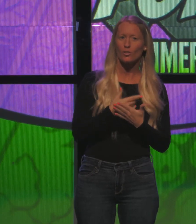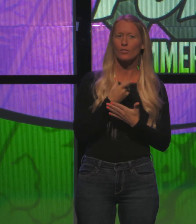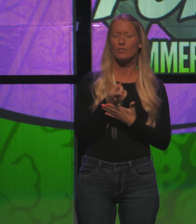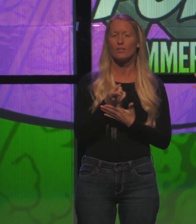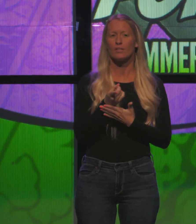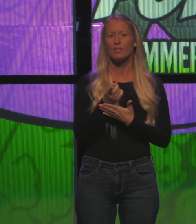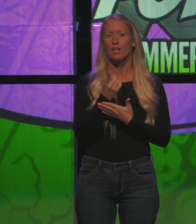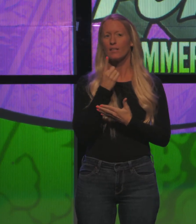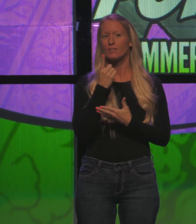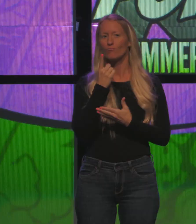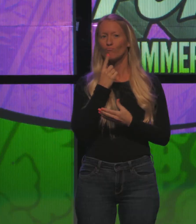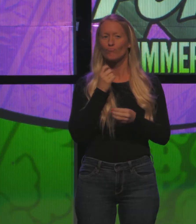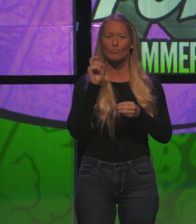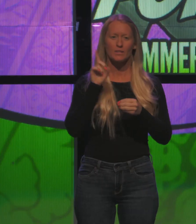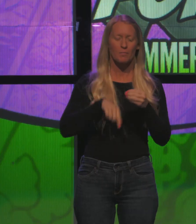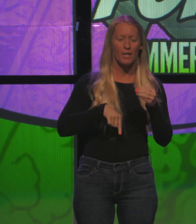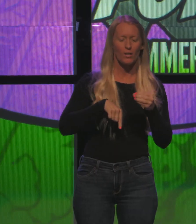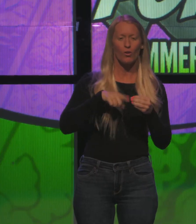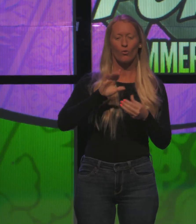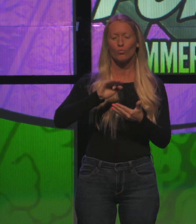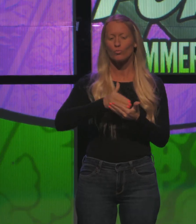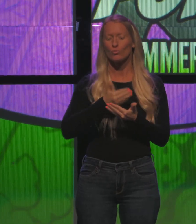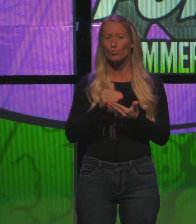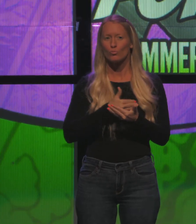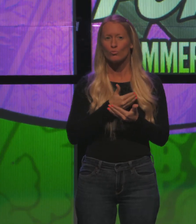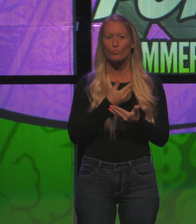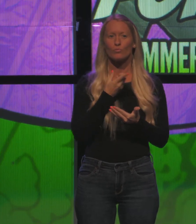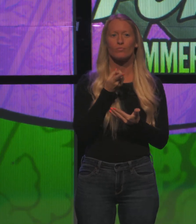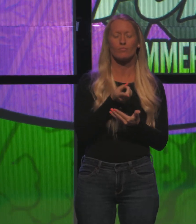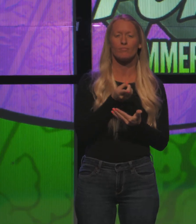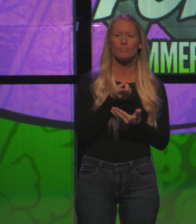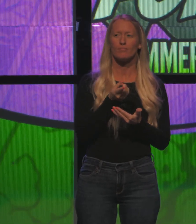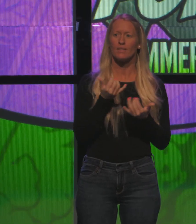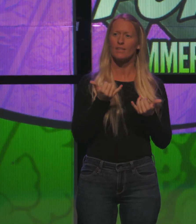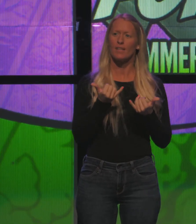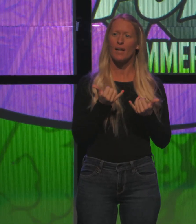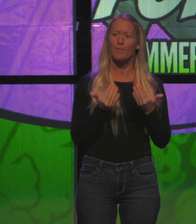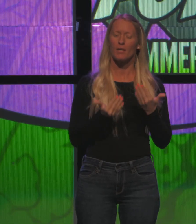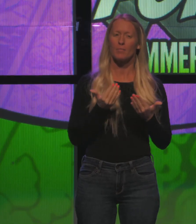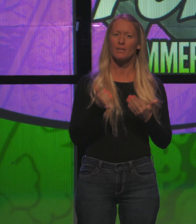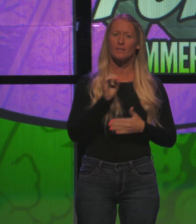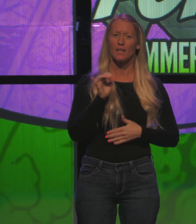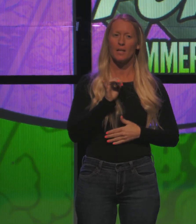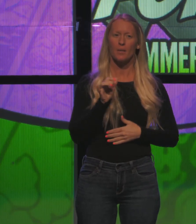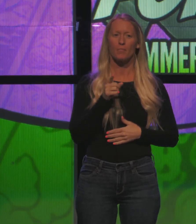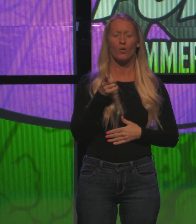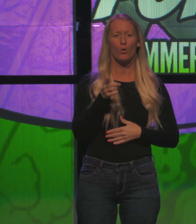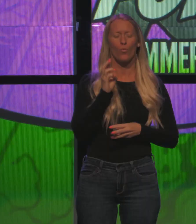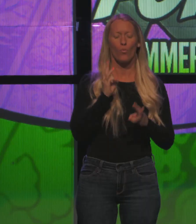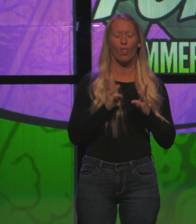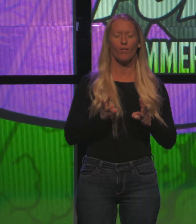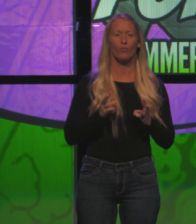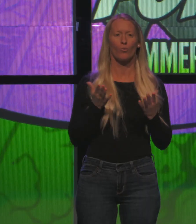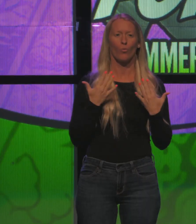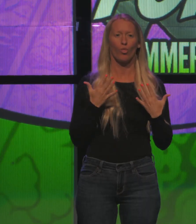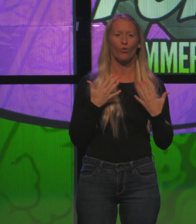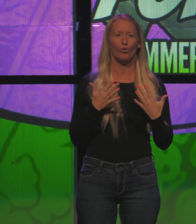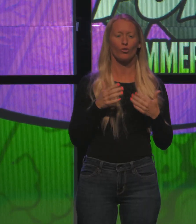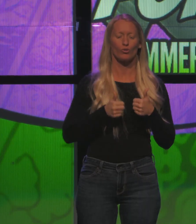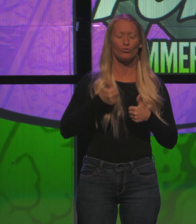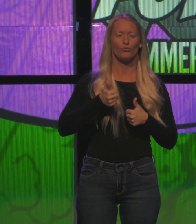day. Maybe today's one of those days. But it reminds me of the Campbell soup commercial and just